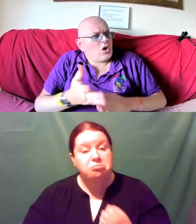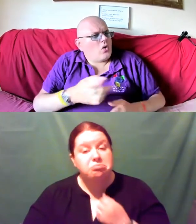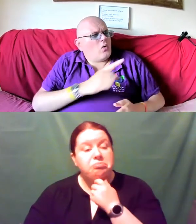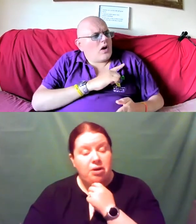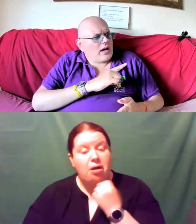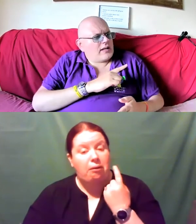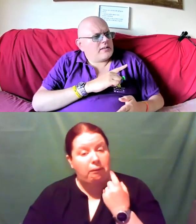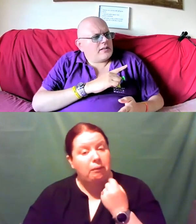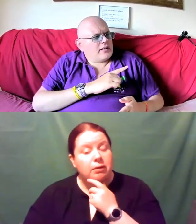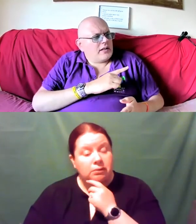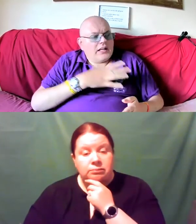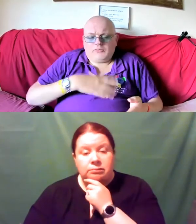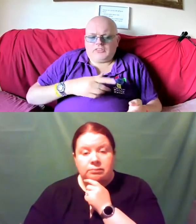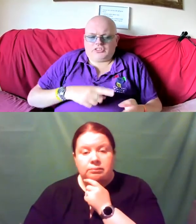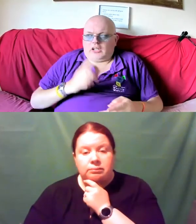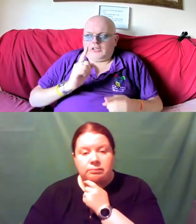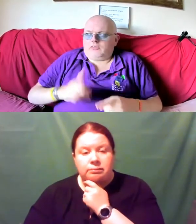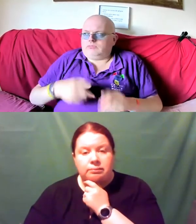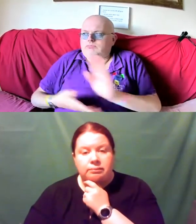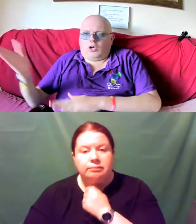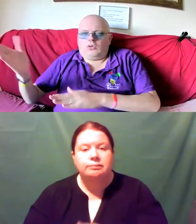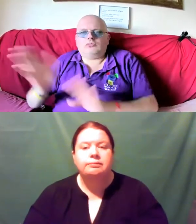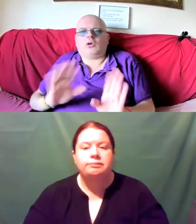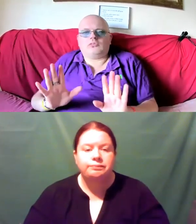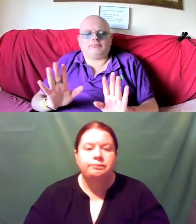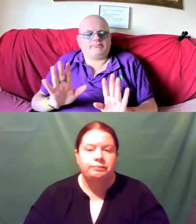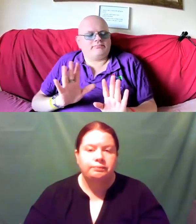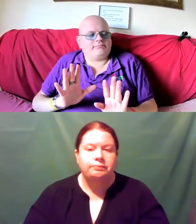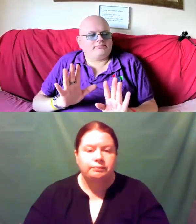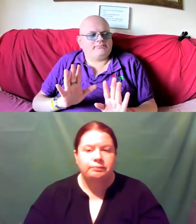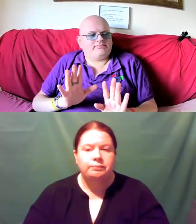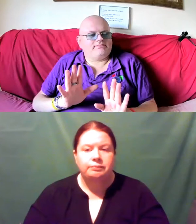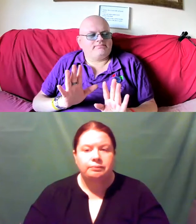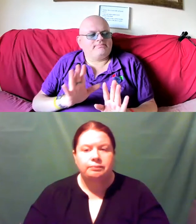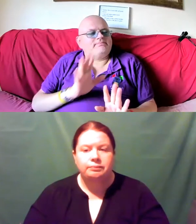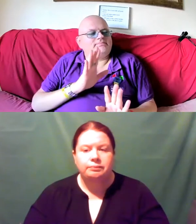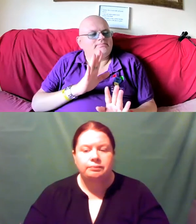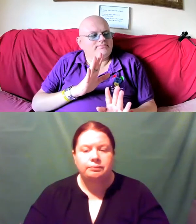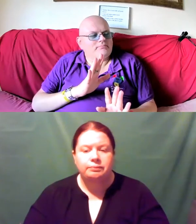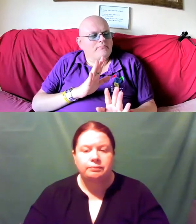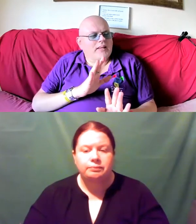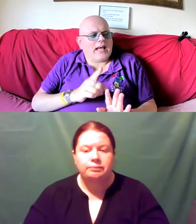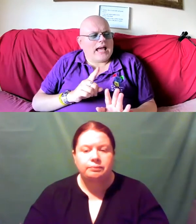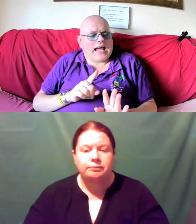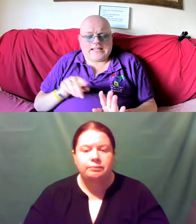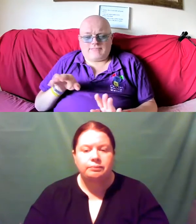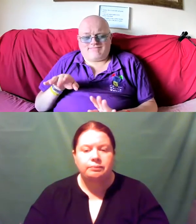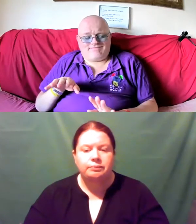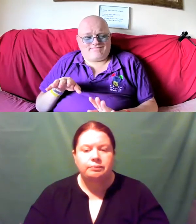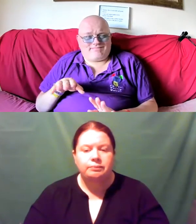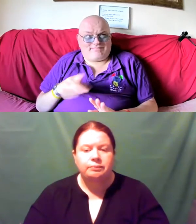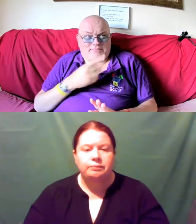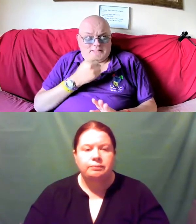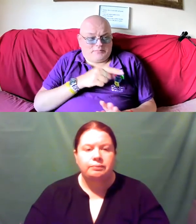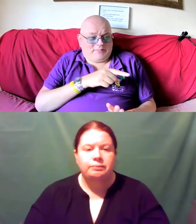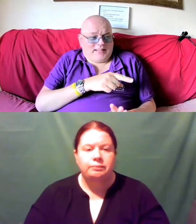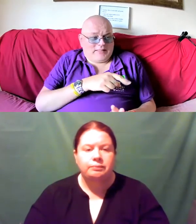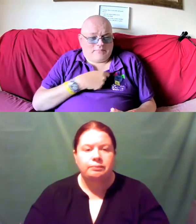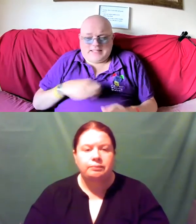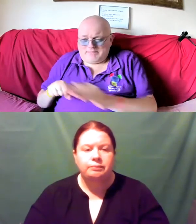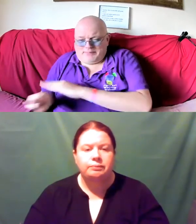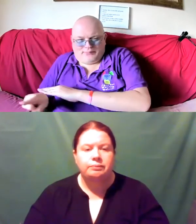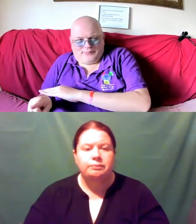to just react and walk away in a bad mood. Yeah. You know, and possibly regret an impulse decision. He said, if